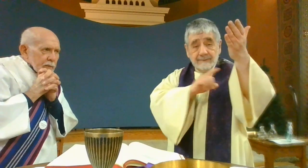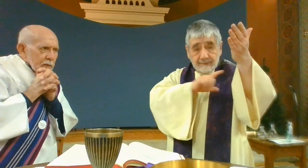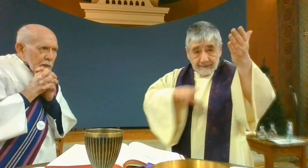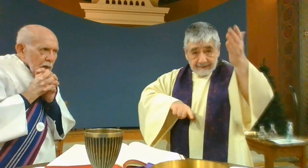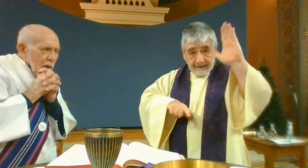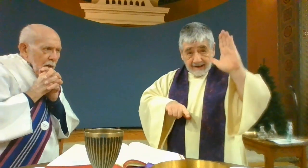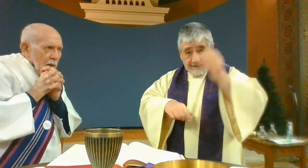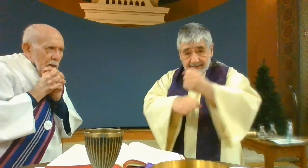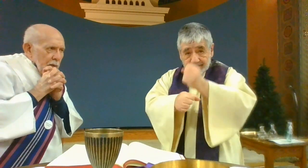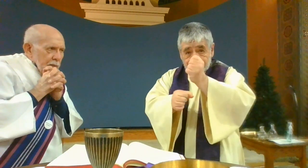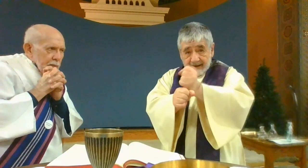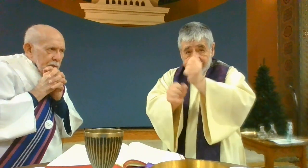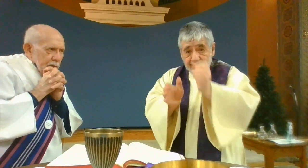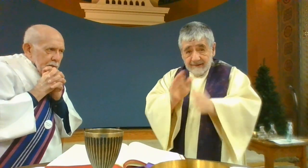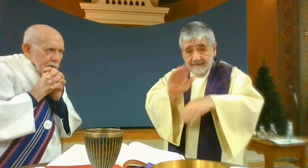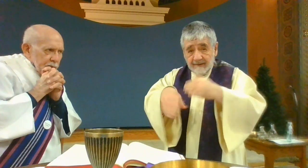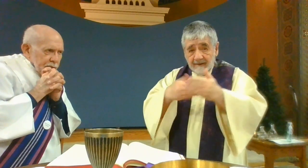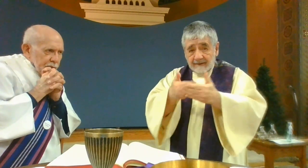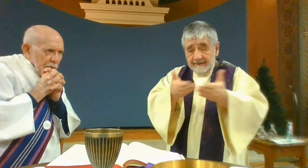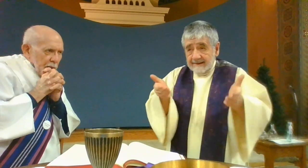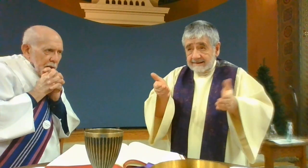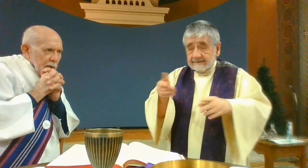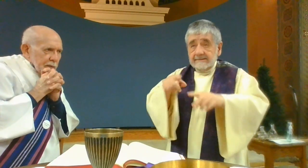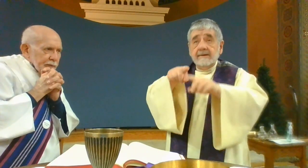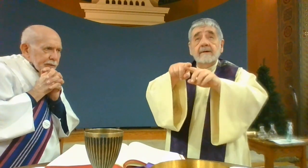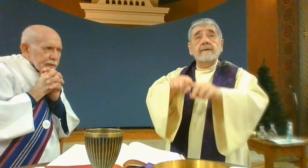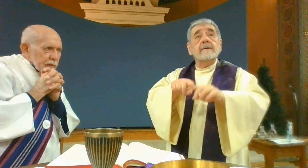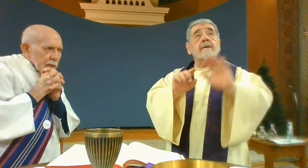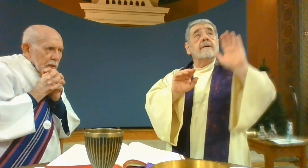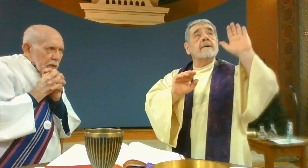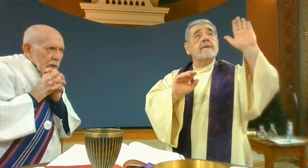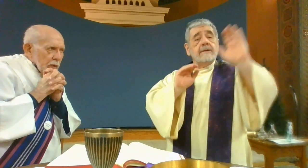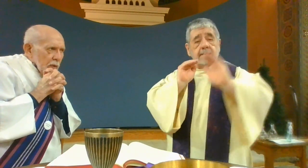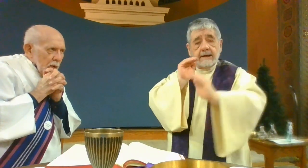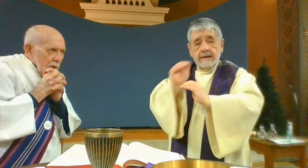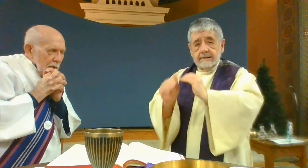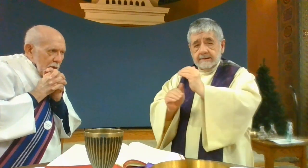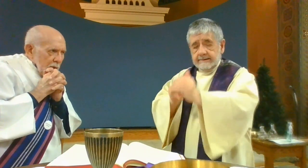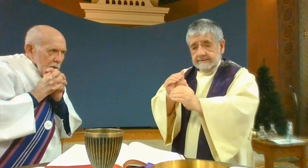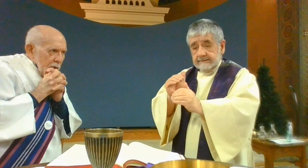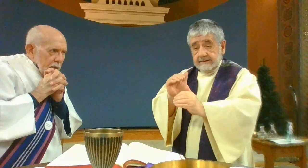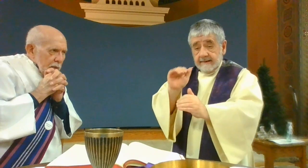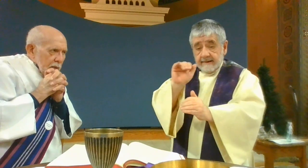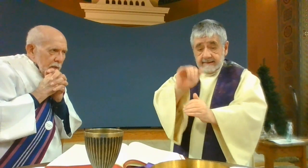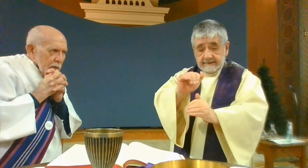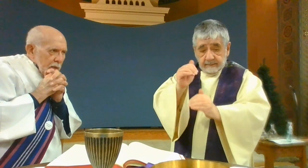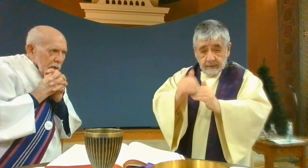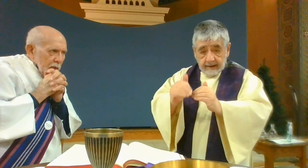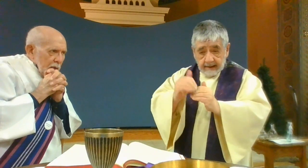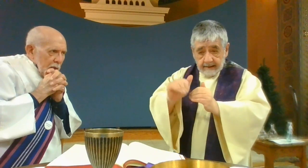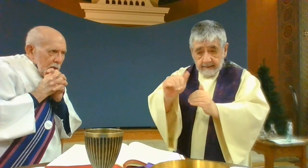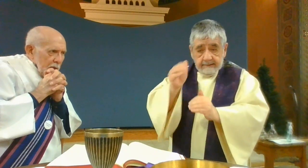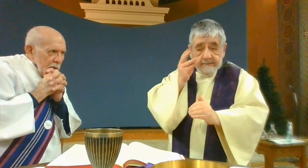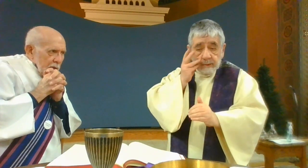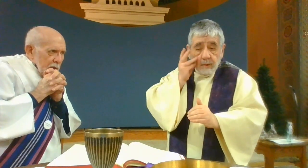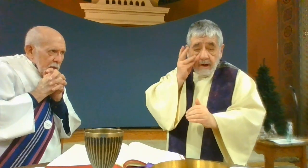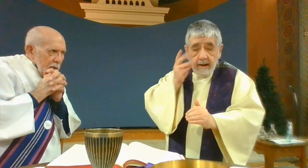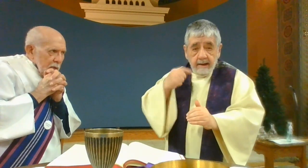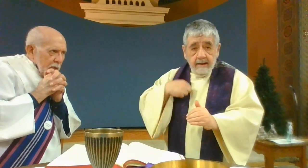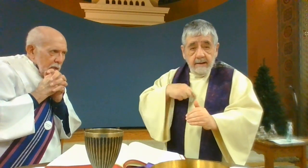Blessed are you, Lord God of all creation, for through your goodness we have received the bread and